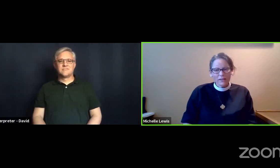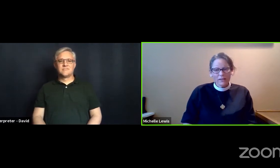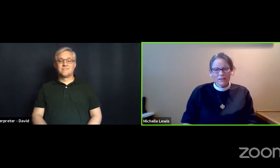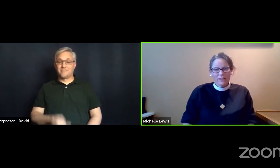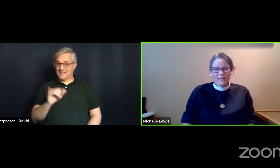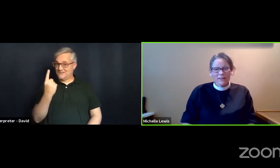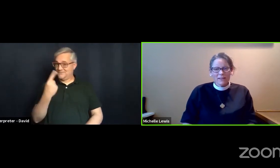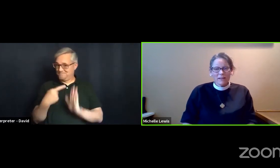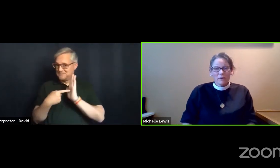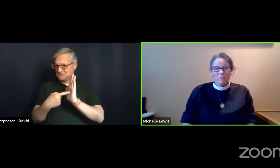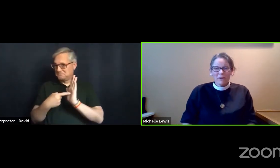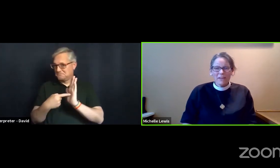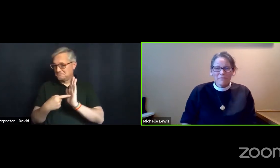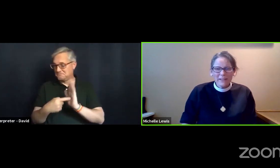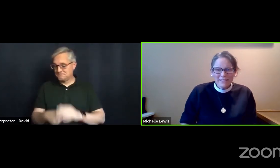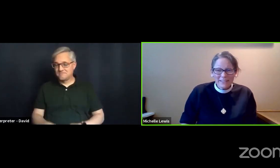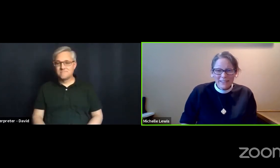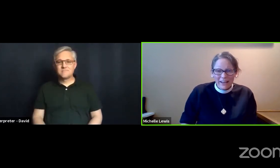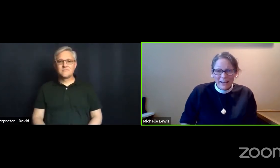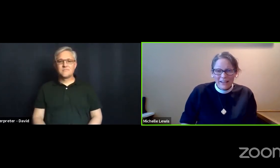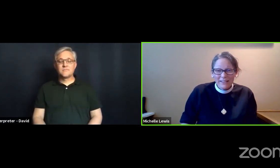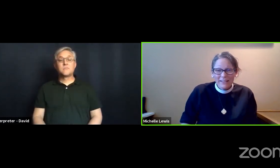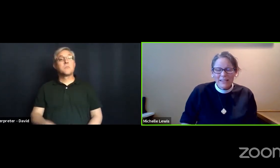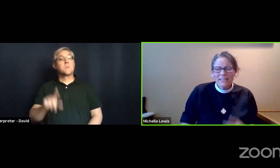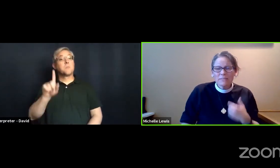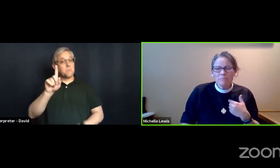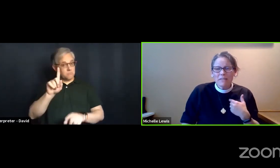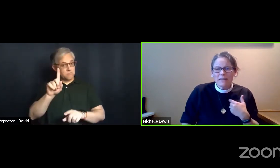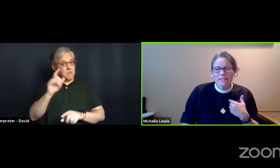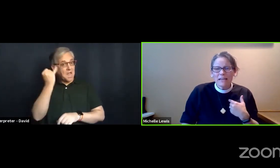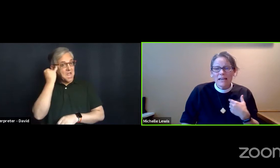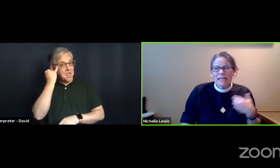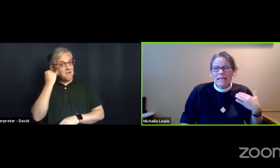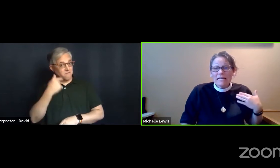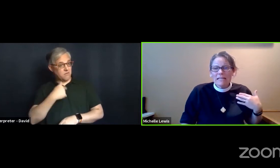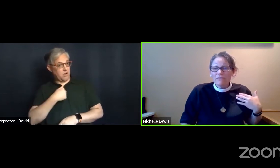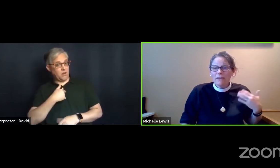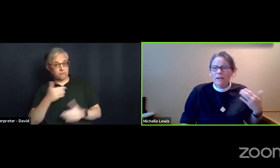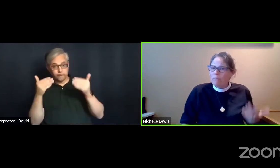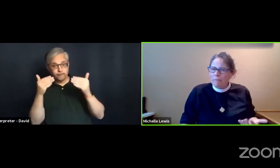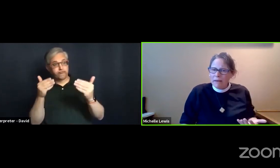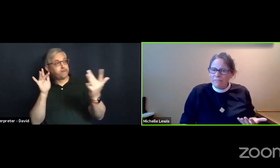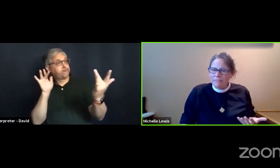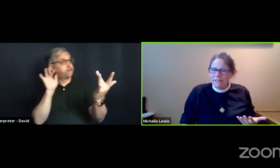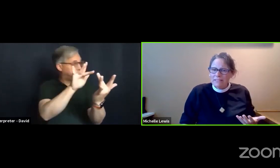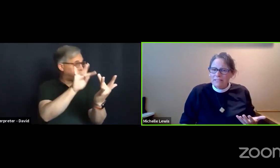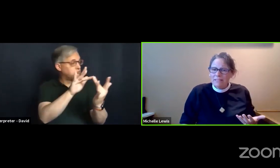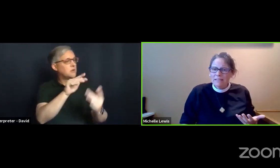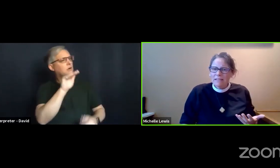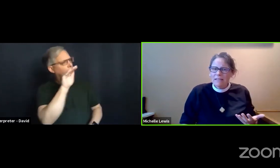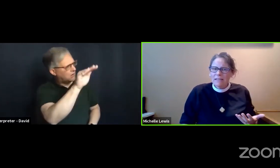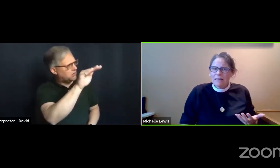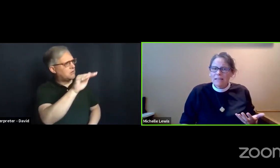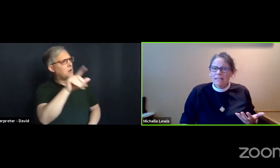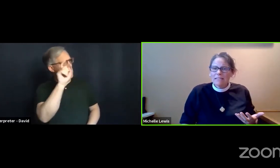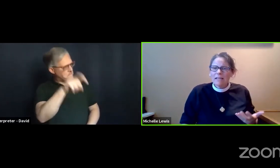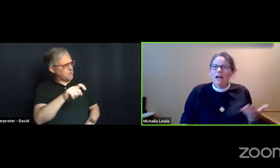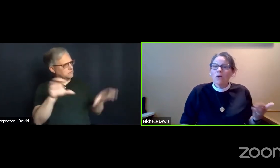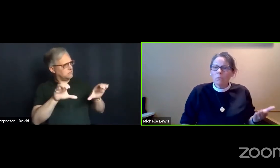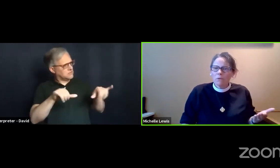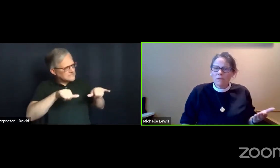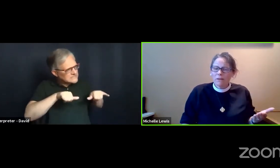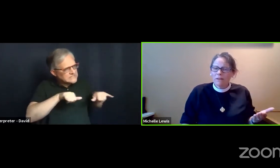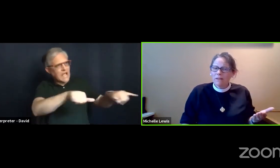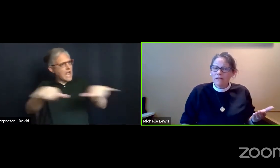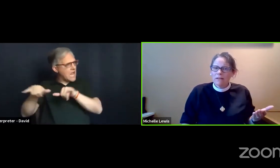Right? But if I did that, it's me giving up my benefits to